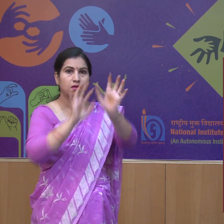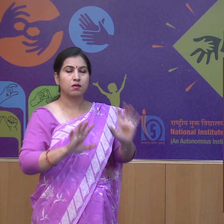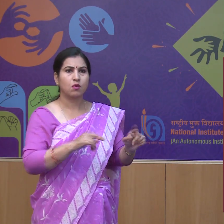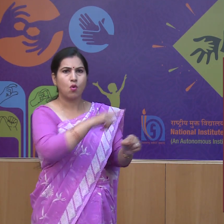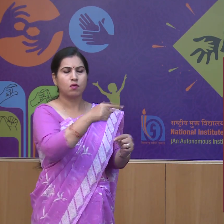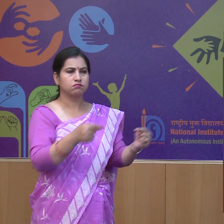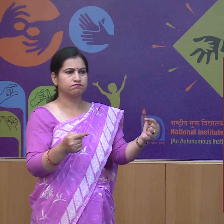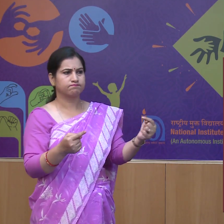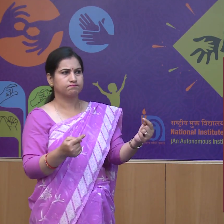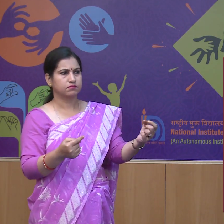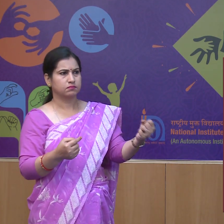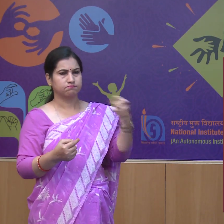opposed them.